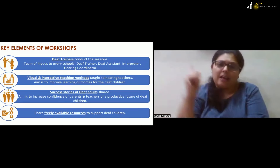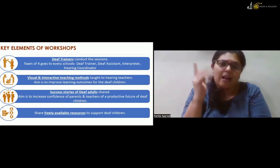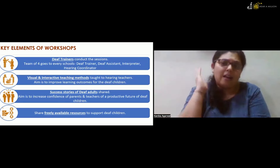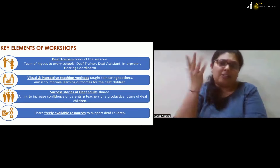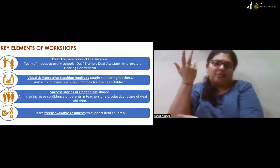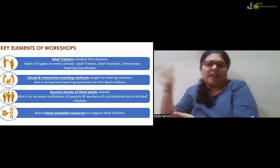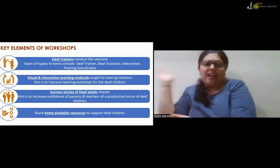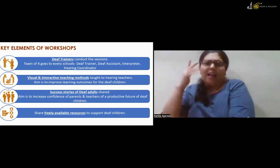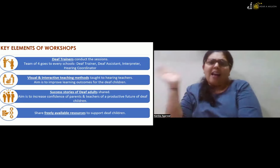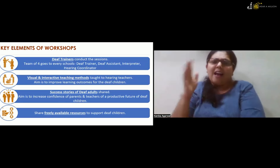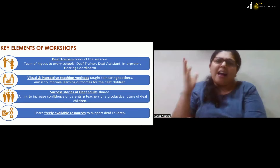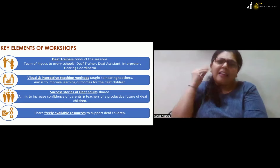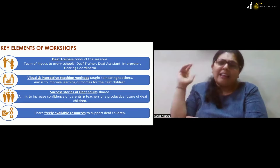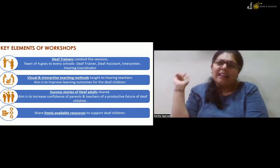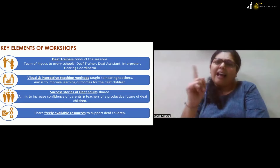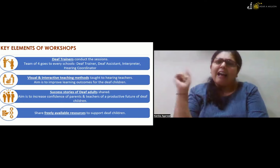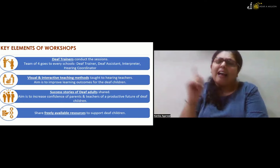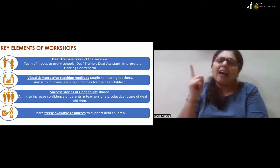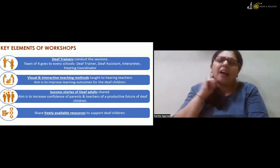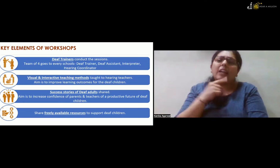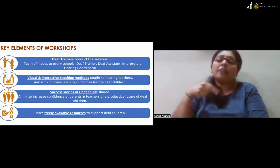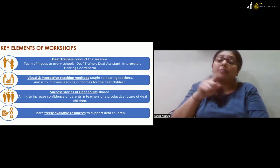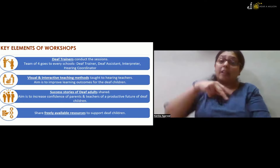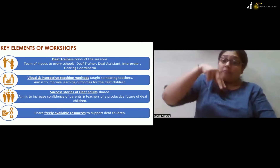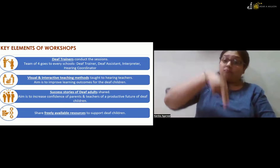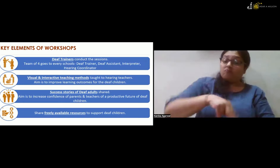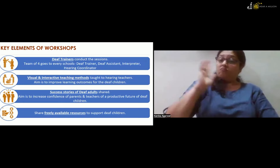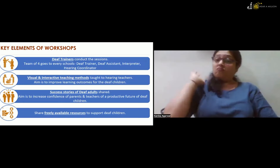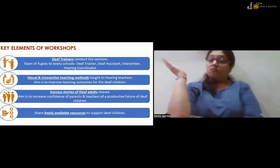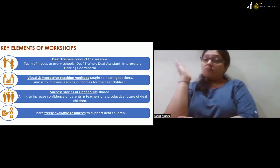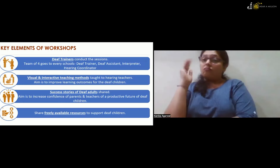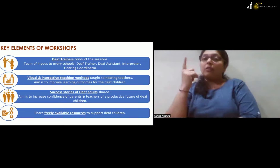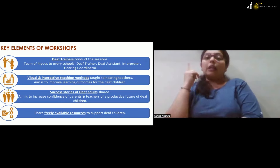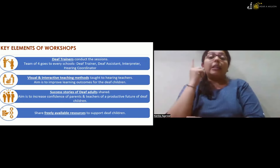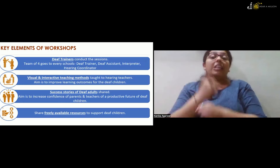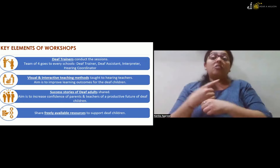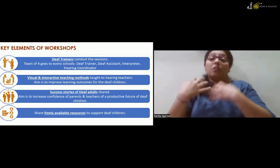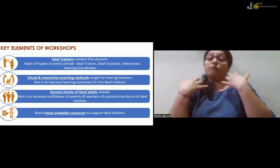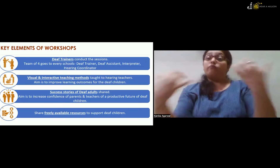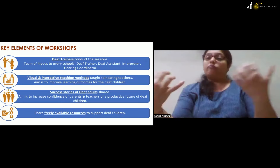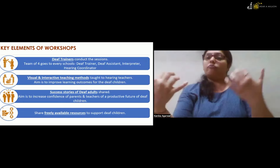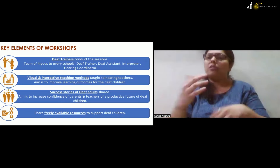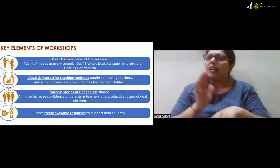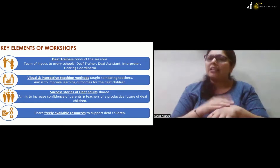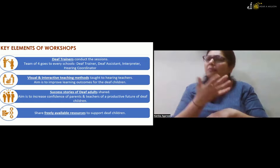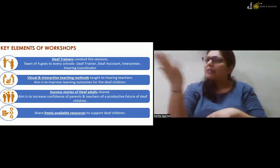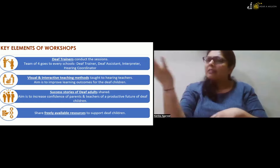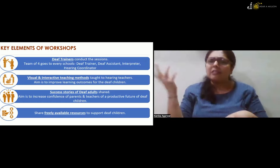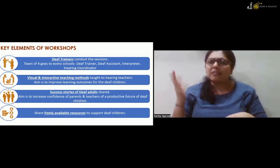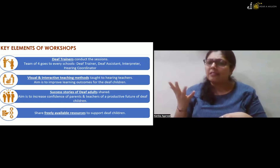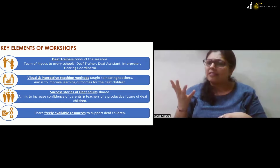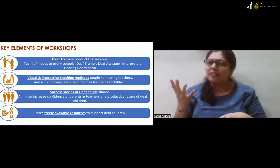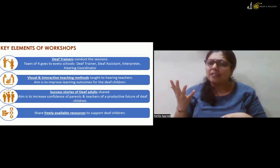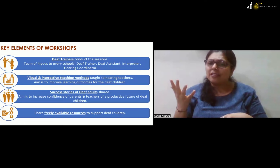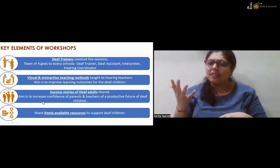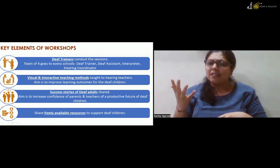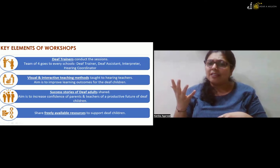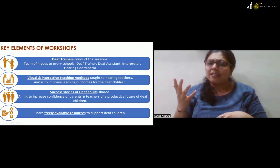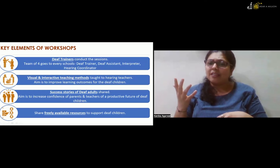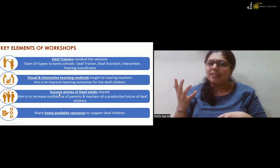mostly in these schools would have had some hearing expert coming into their session, talking